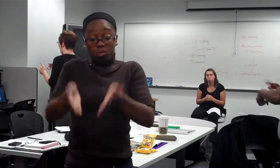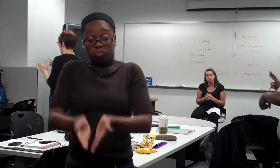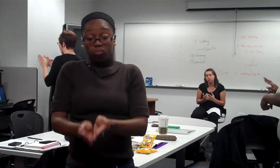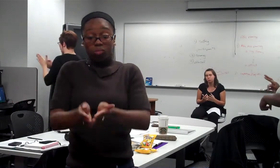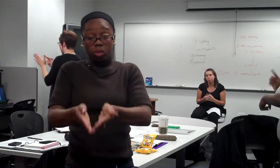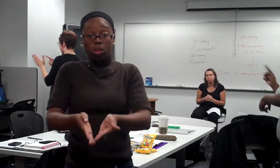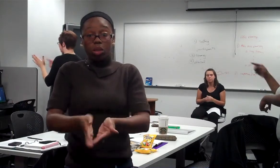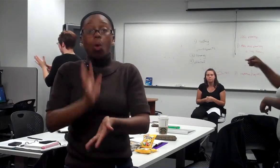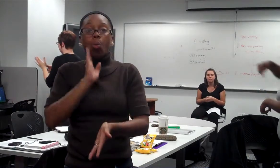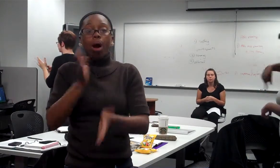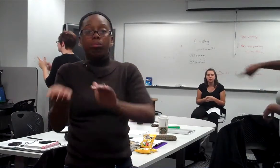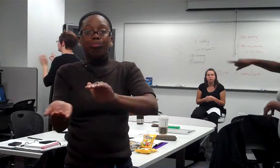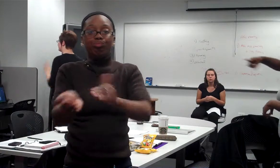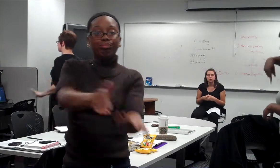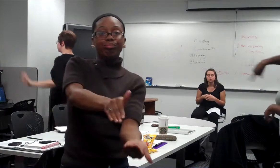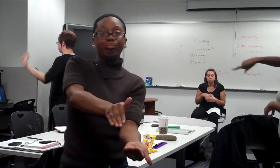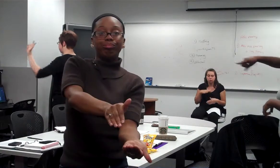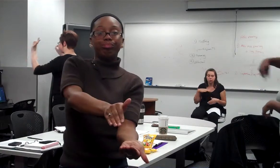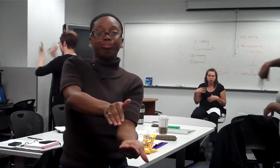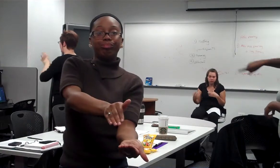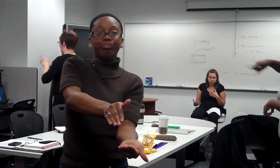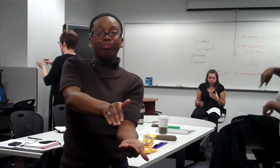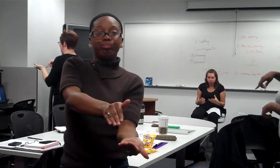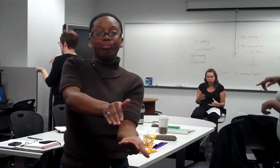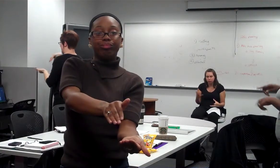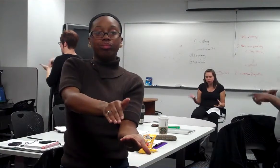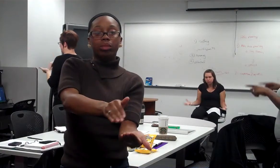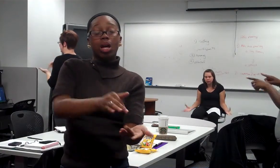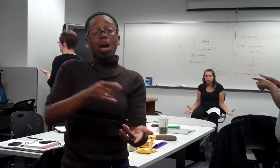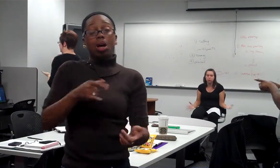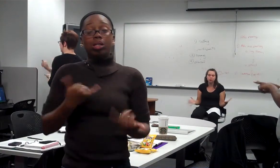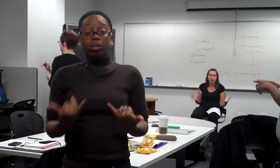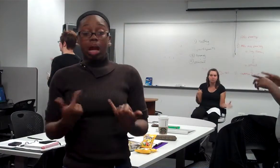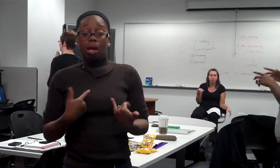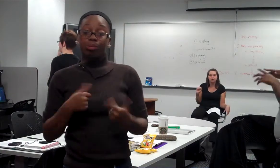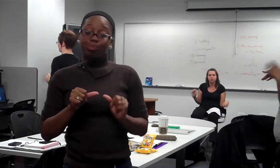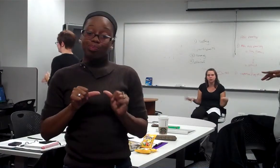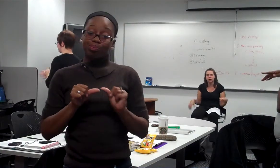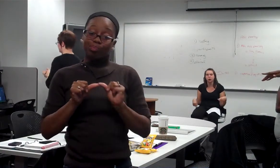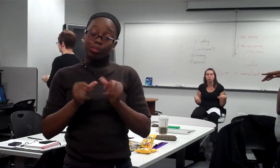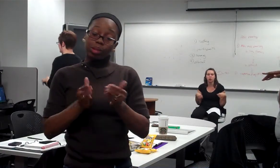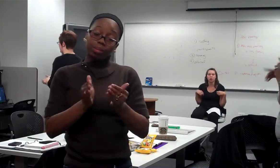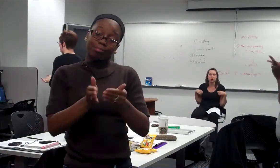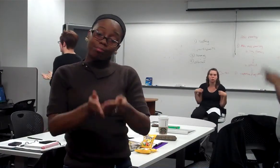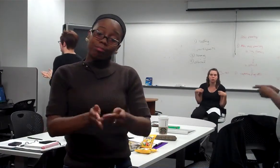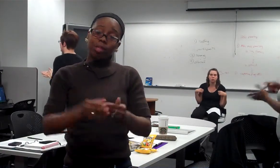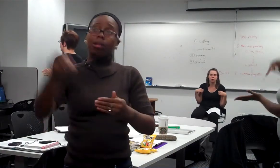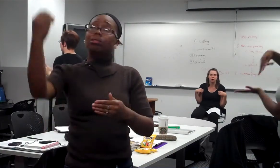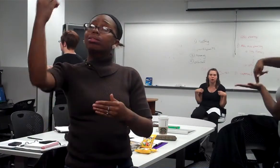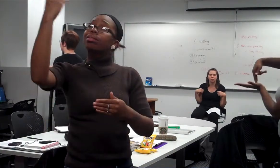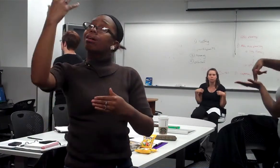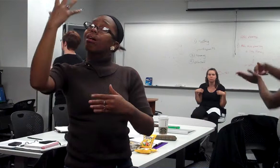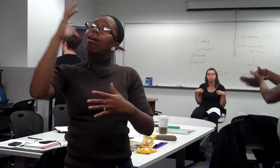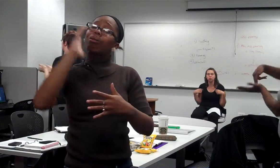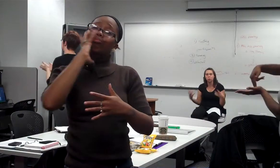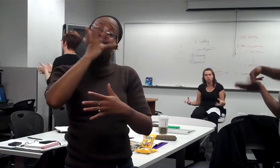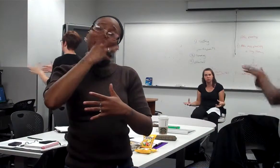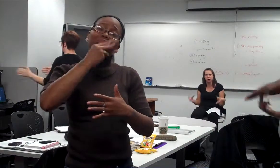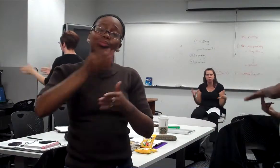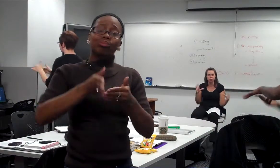it will tip. So we continue down the river. It's like really nice, bright, sunny day. We're making all these jokes about